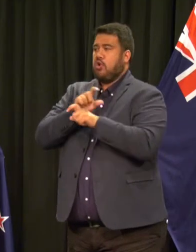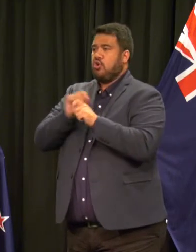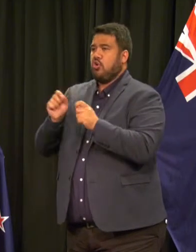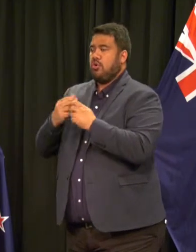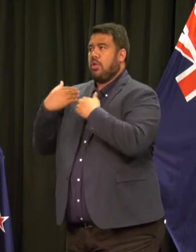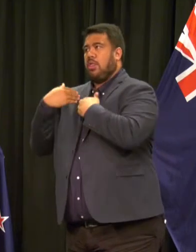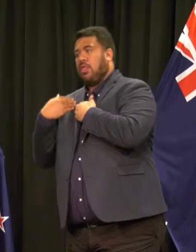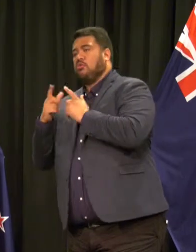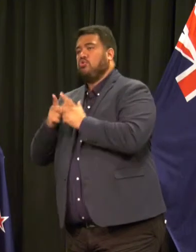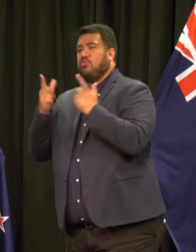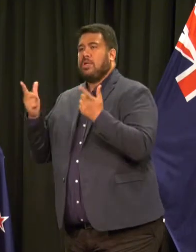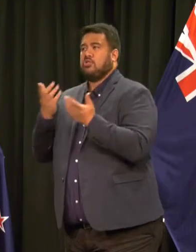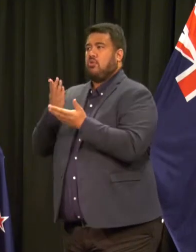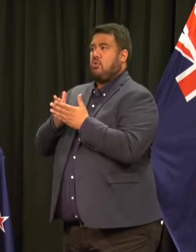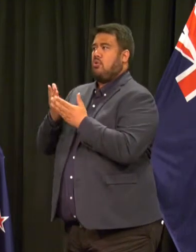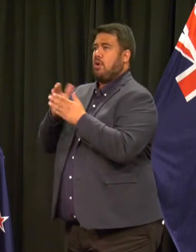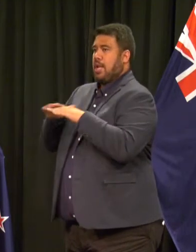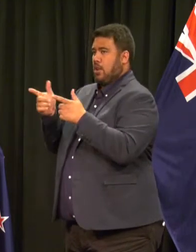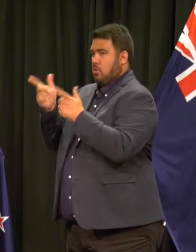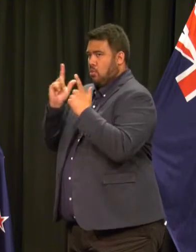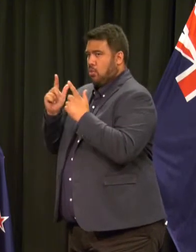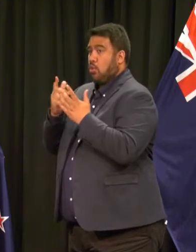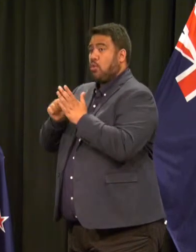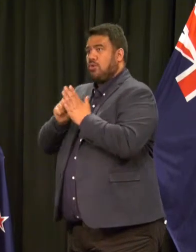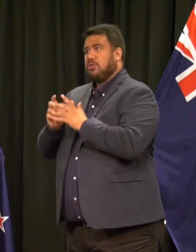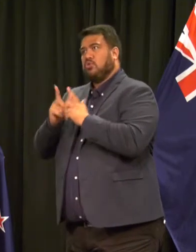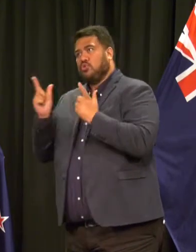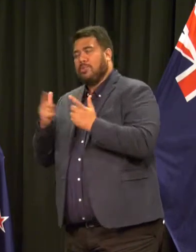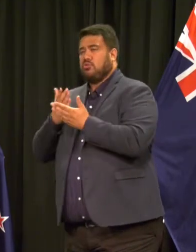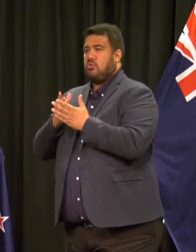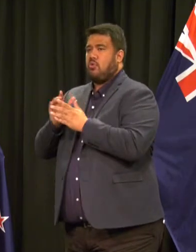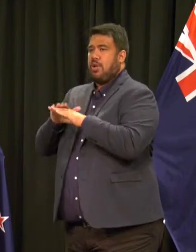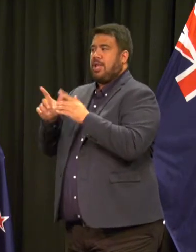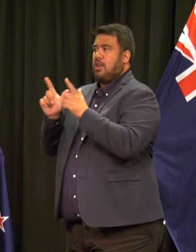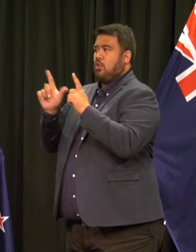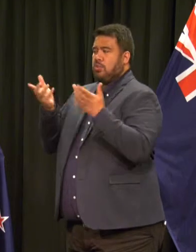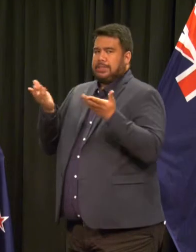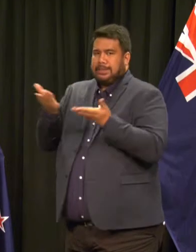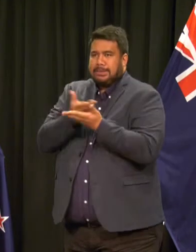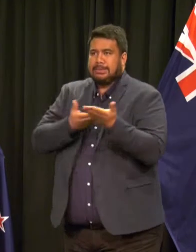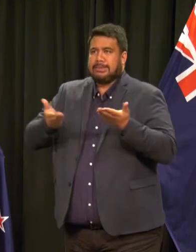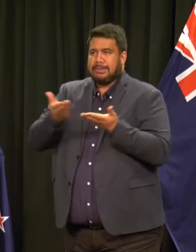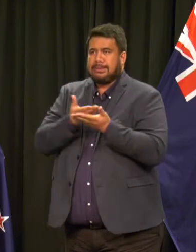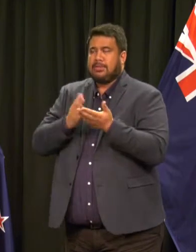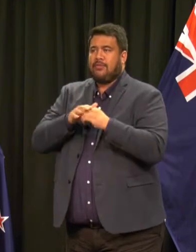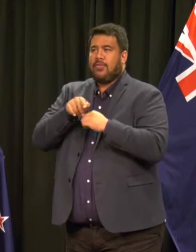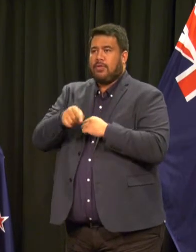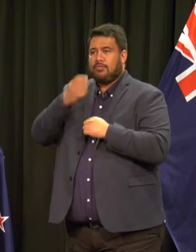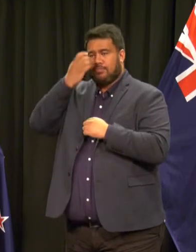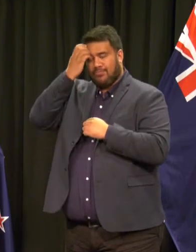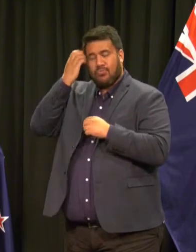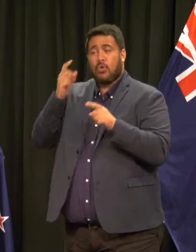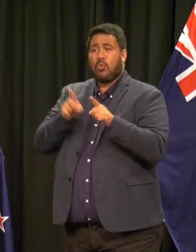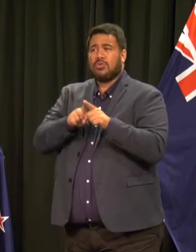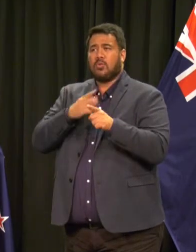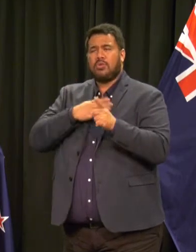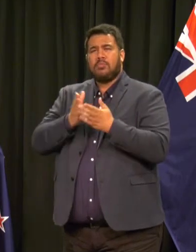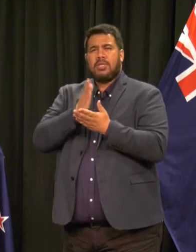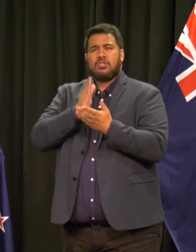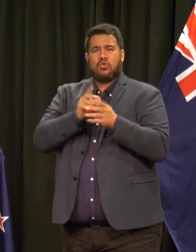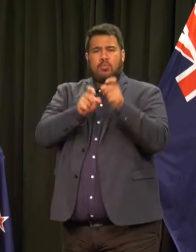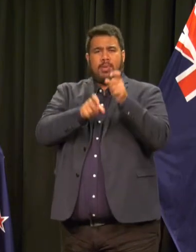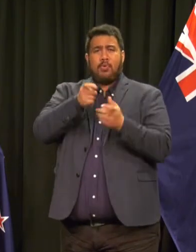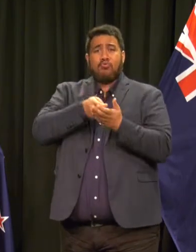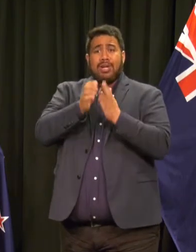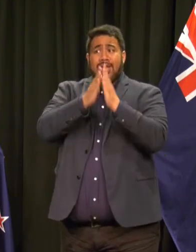unrealistic expectations and costs on landlords. We also considered the rights of tenants to enjoy the benefits of